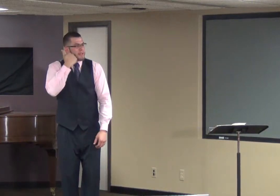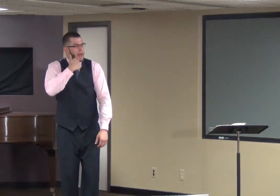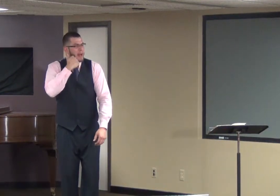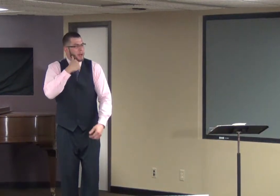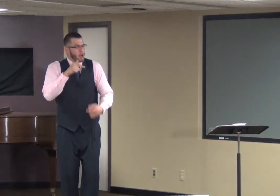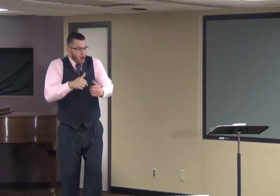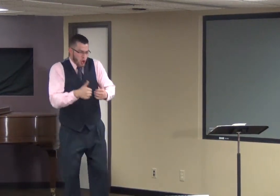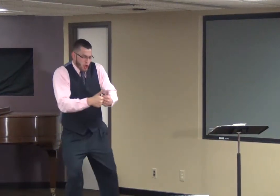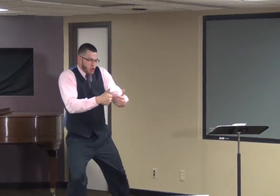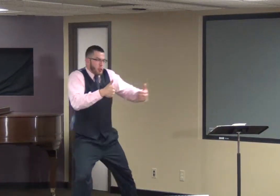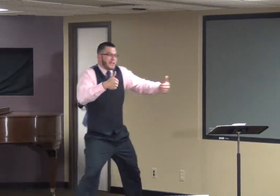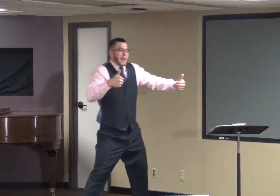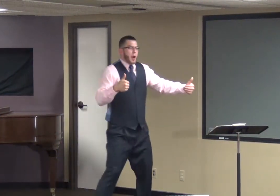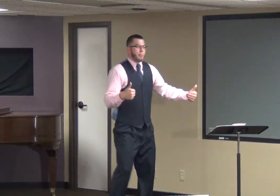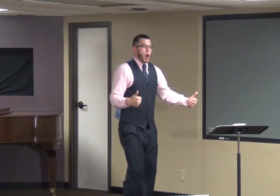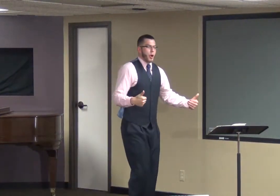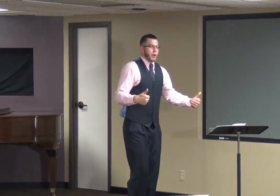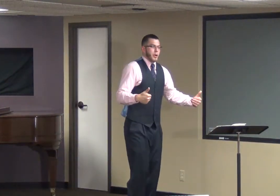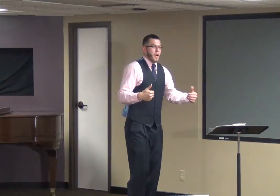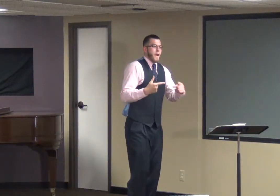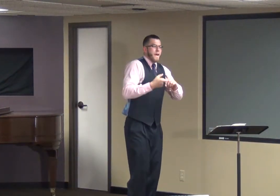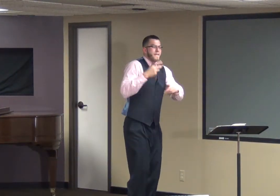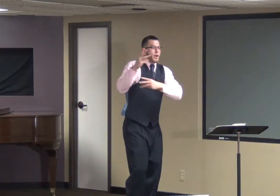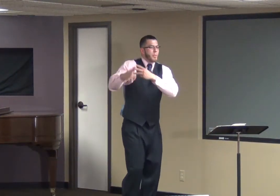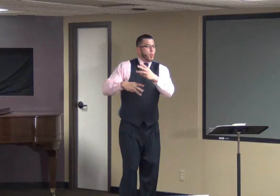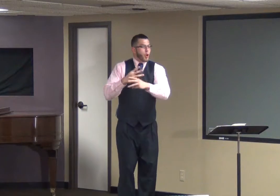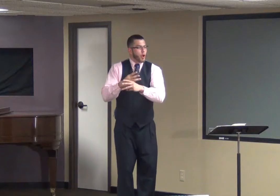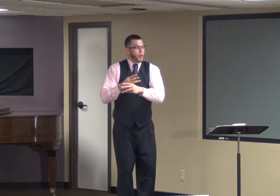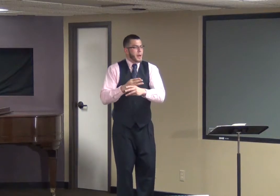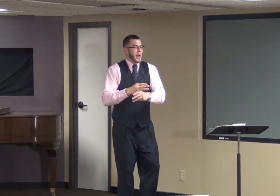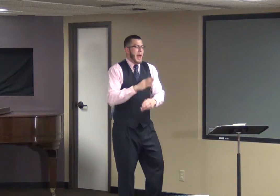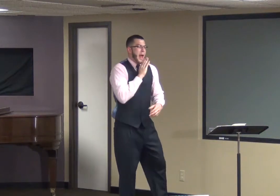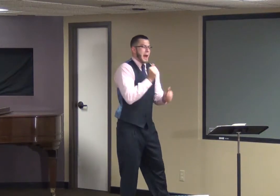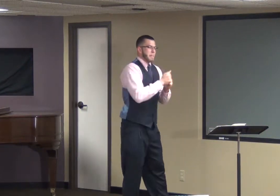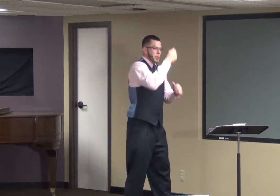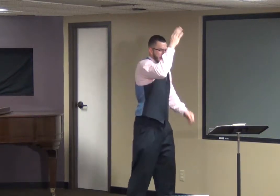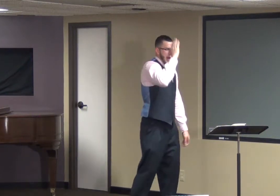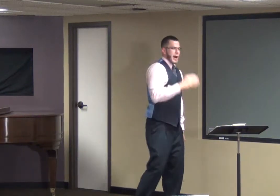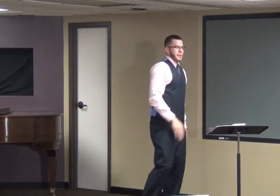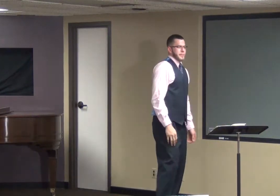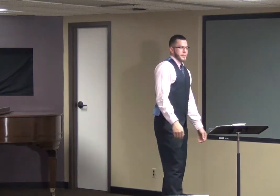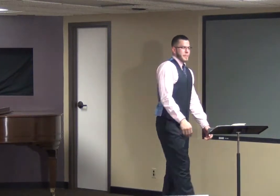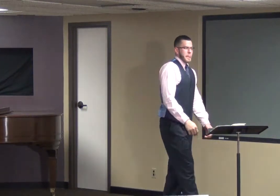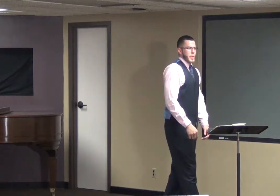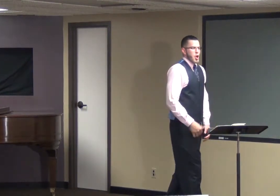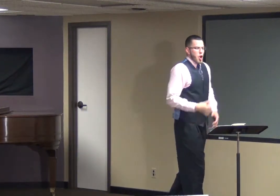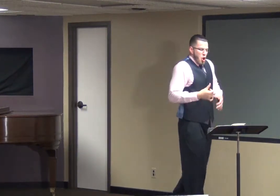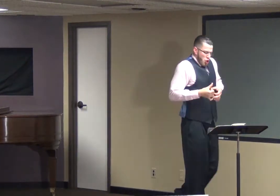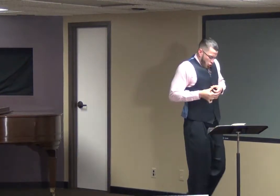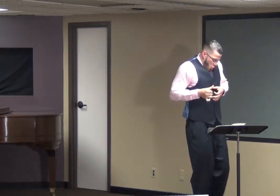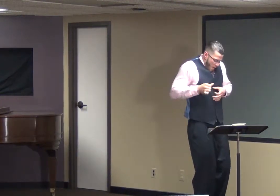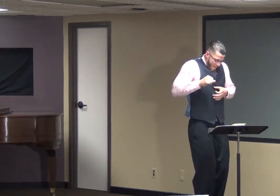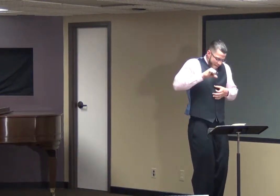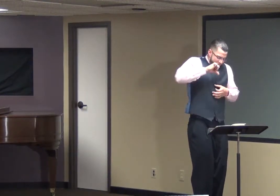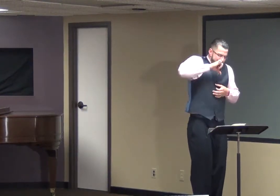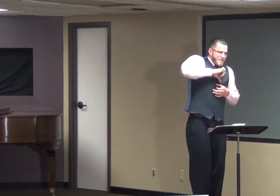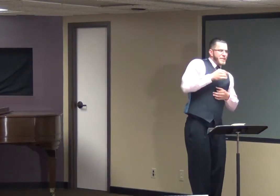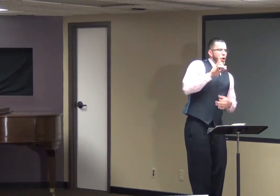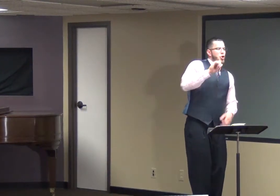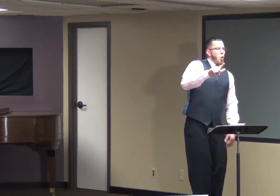day to set apart from the world and be with God. Amen. To fill your